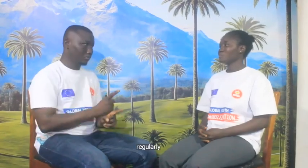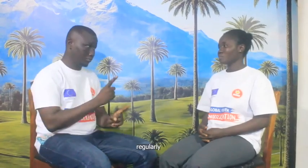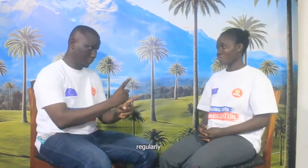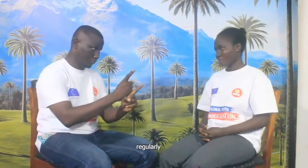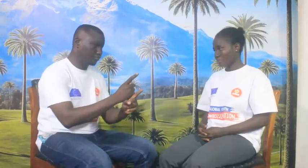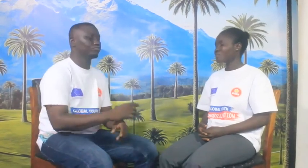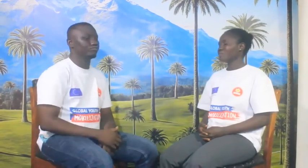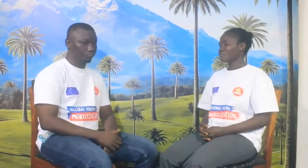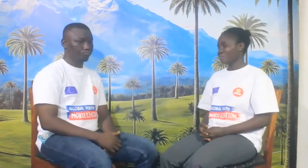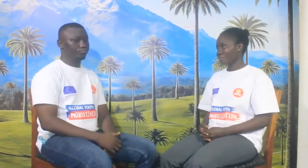regularly.